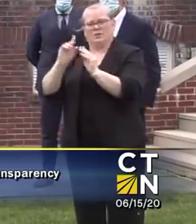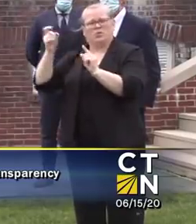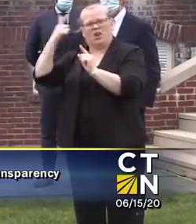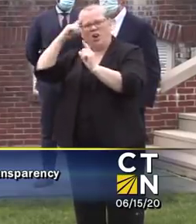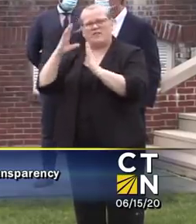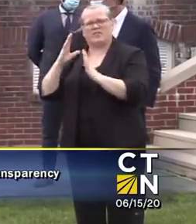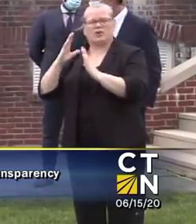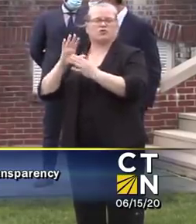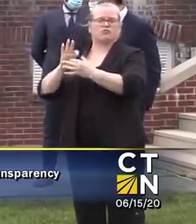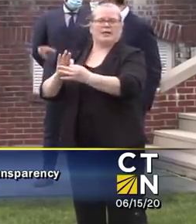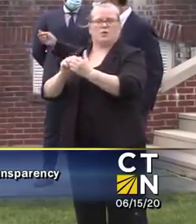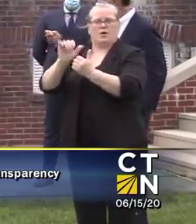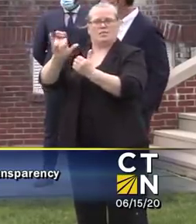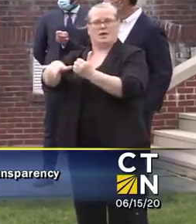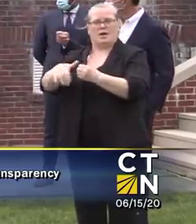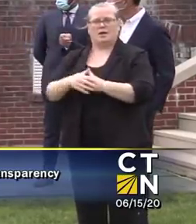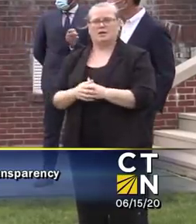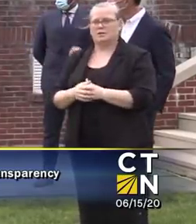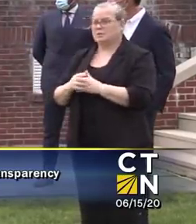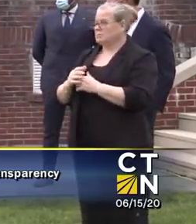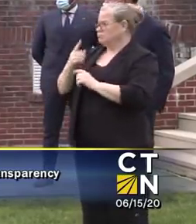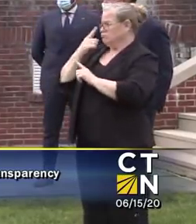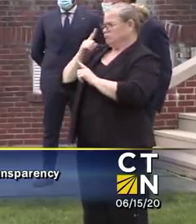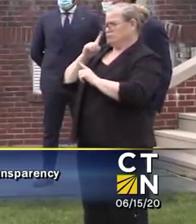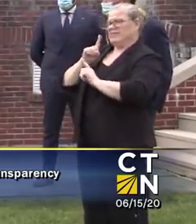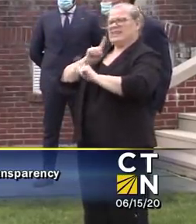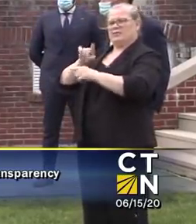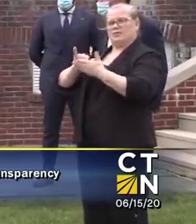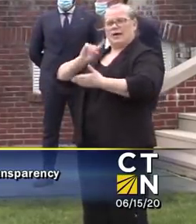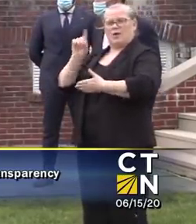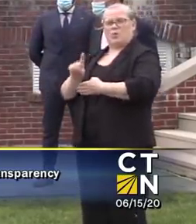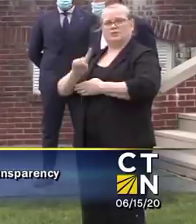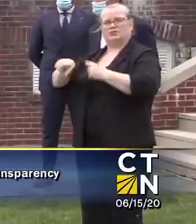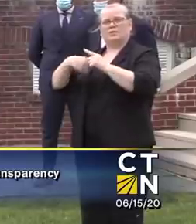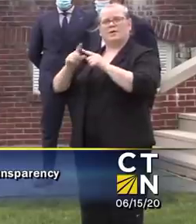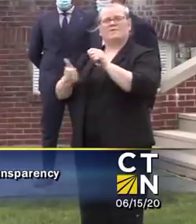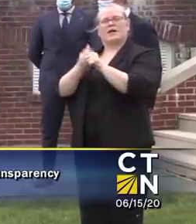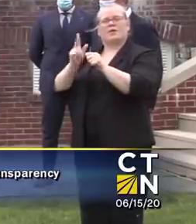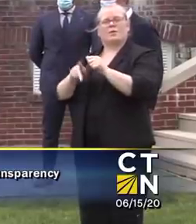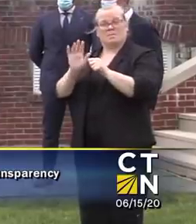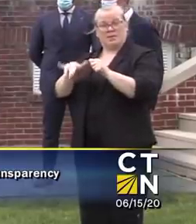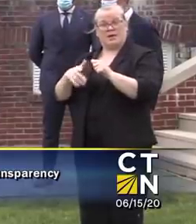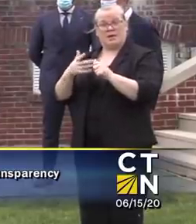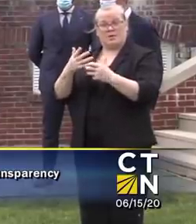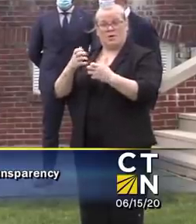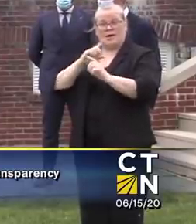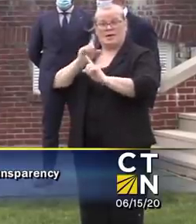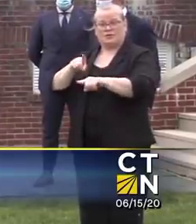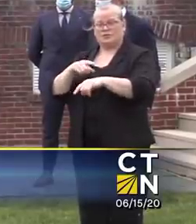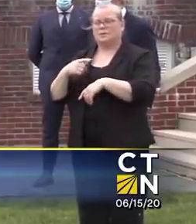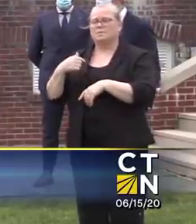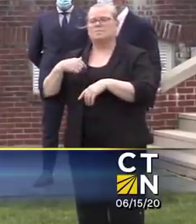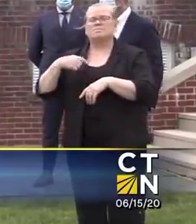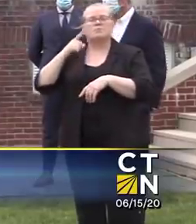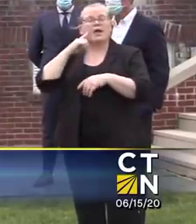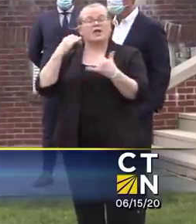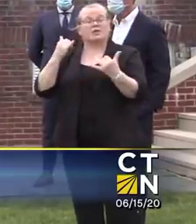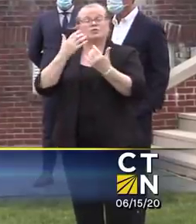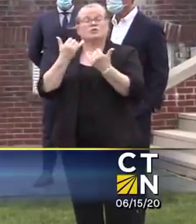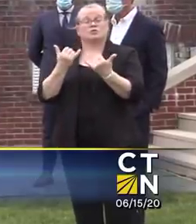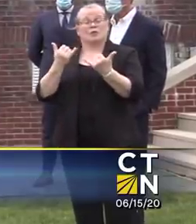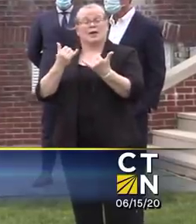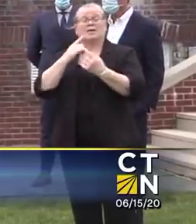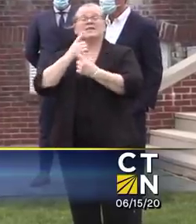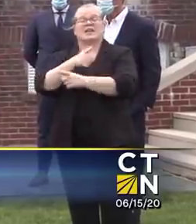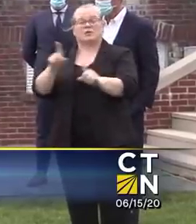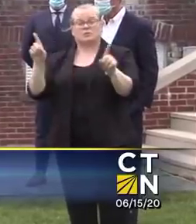Governor, CCSU used to put together. Oh, I'm sorry. Other question about follow-up? Yes, I think today's announcement signifies